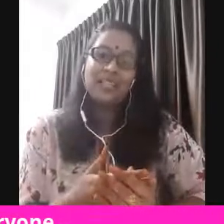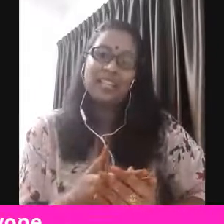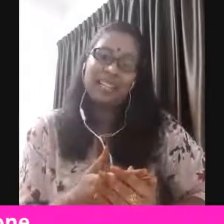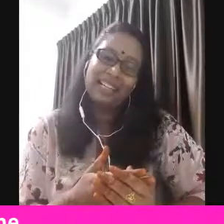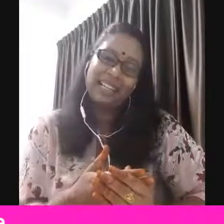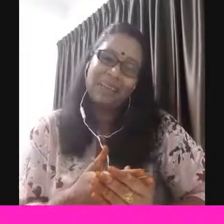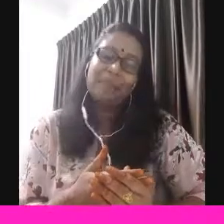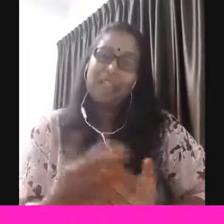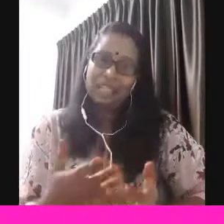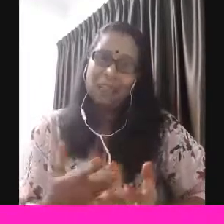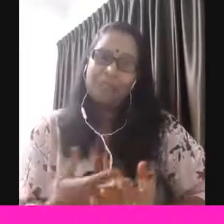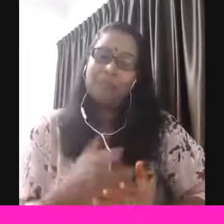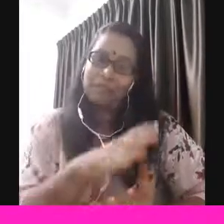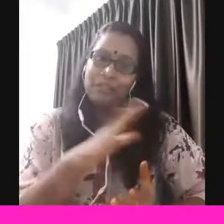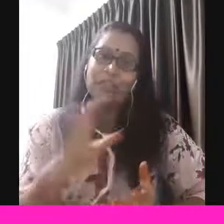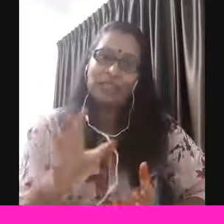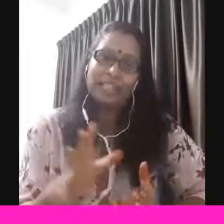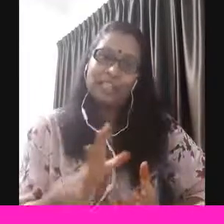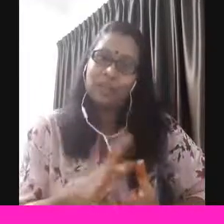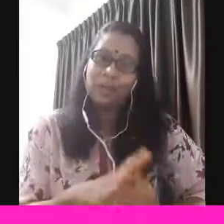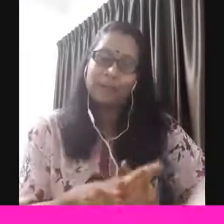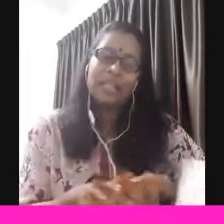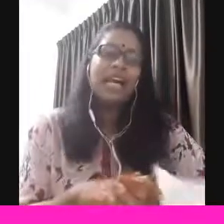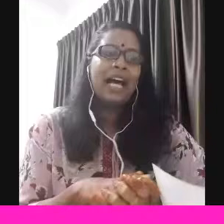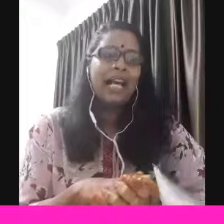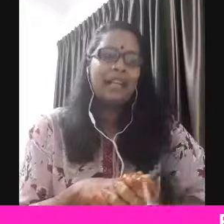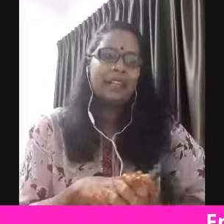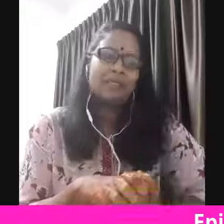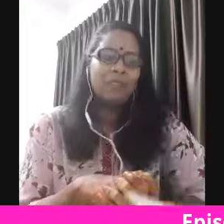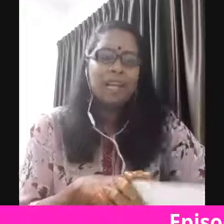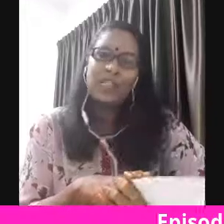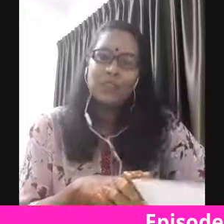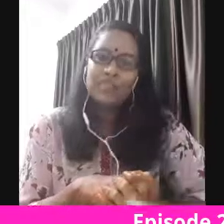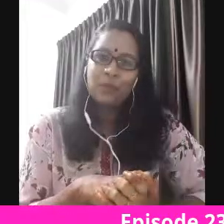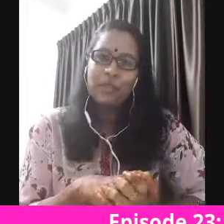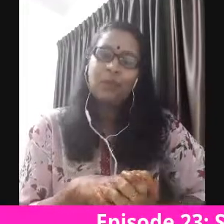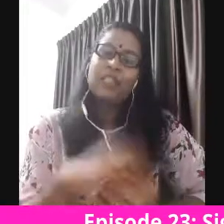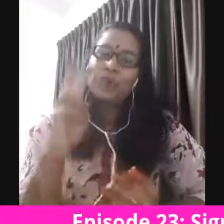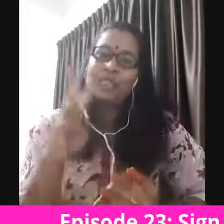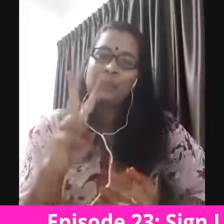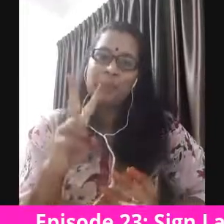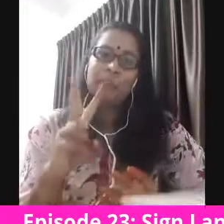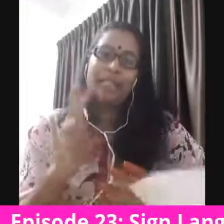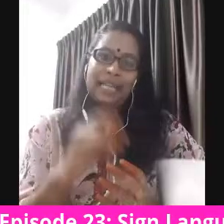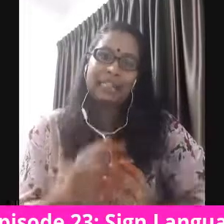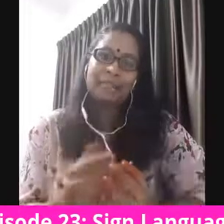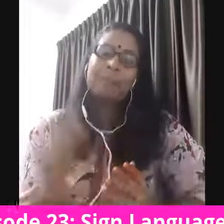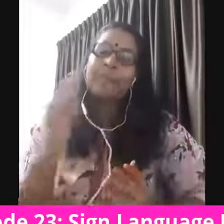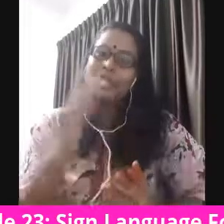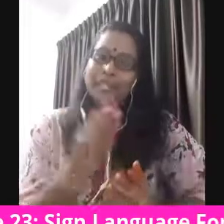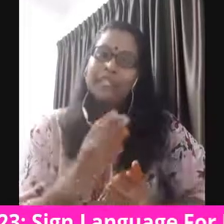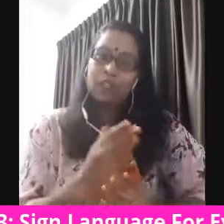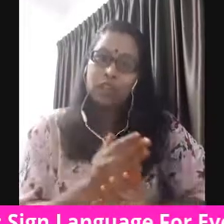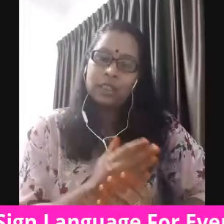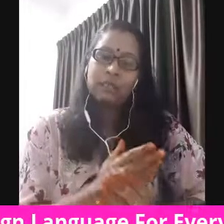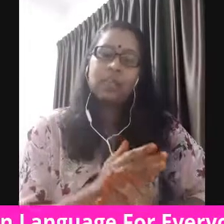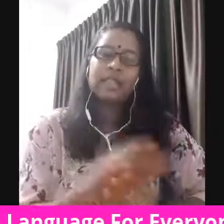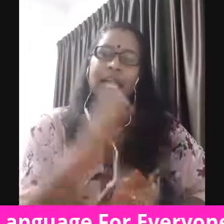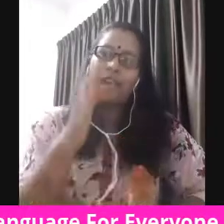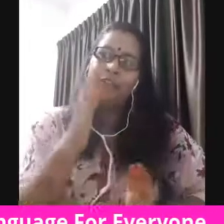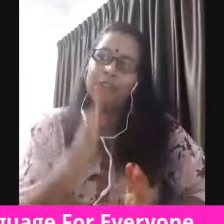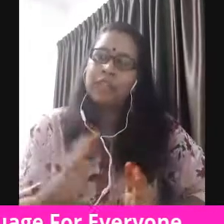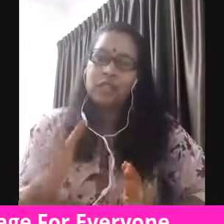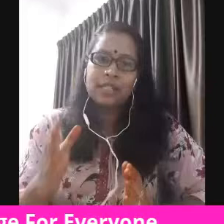my lecturer Mhm. give me the briefing on that topic, and Mhm. I choose that one. Only 20 people can take that course